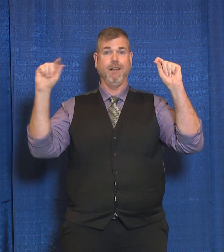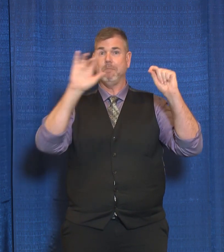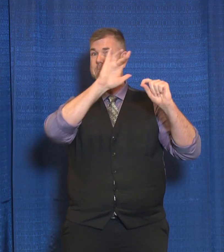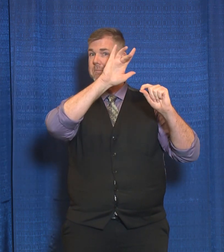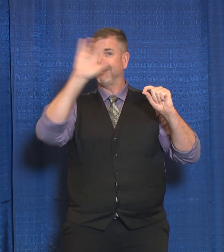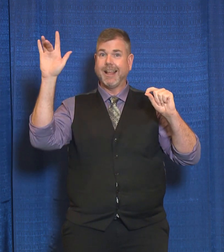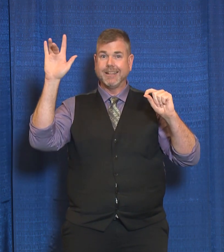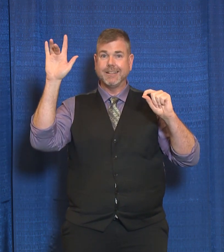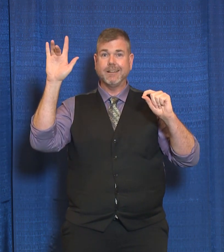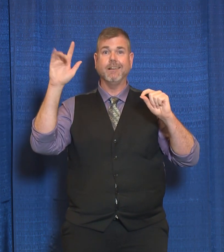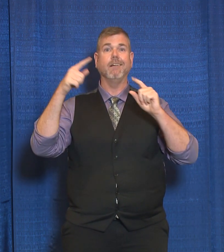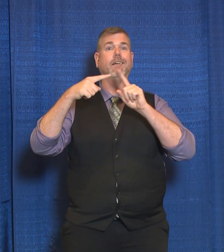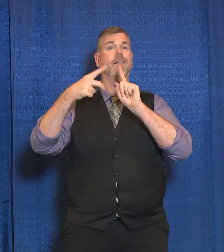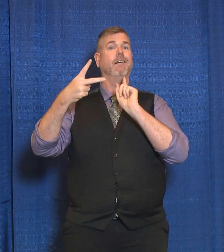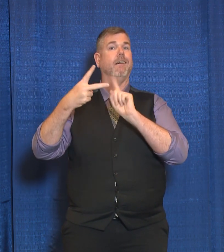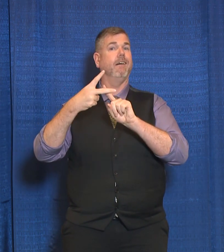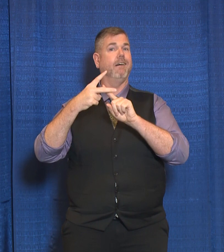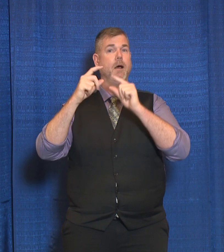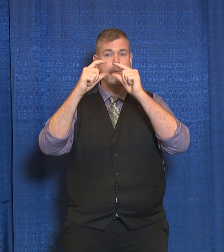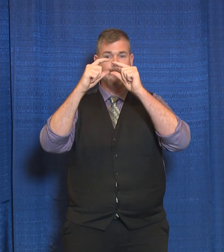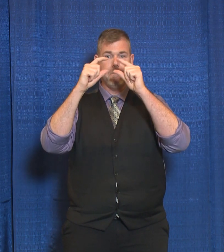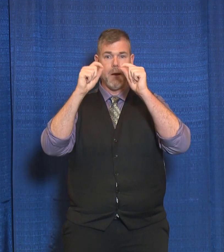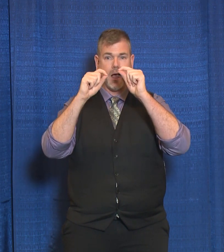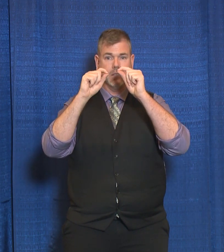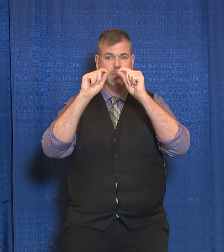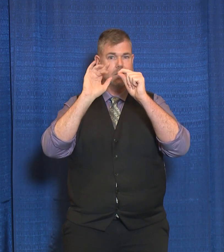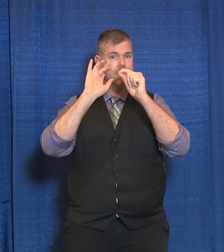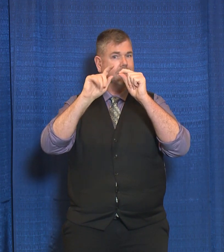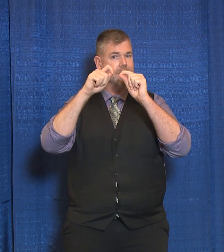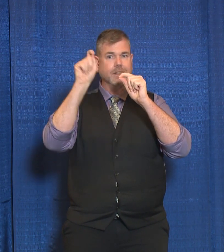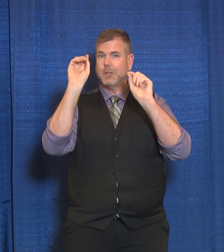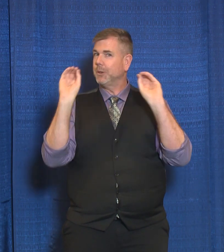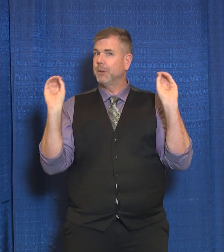Next at the bottom of page 2.